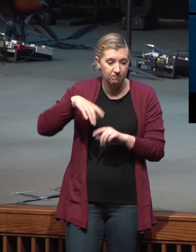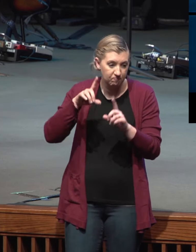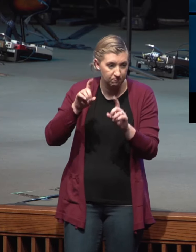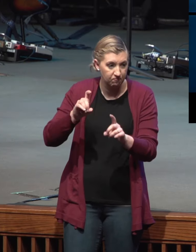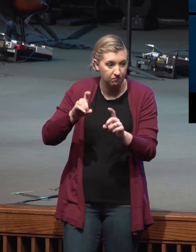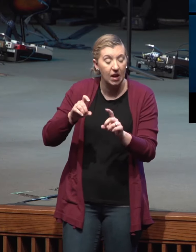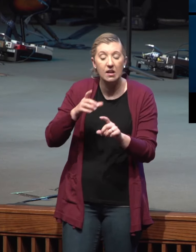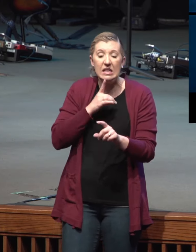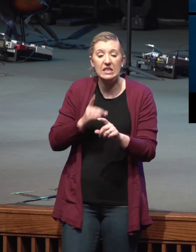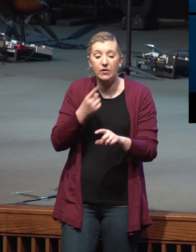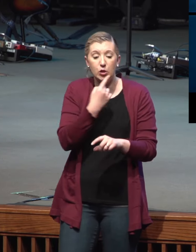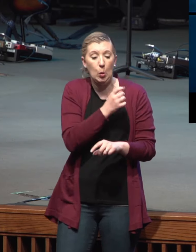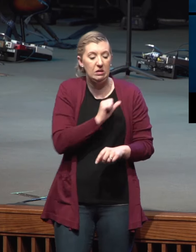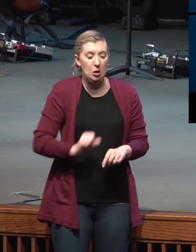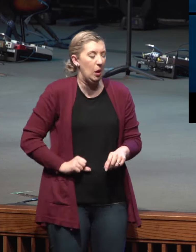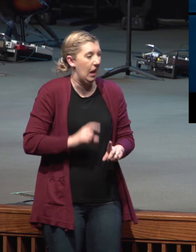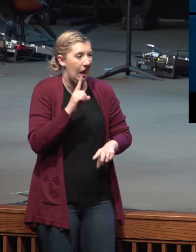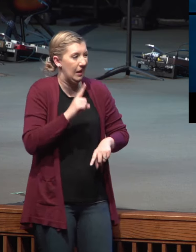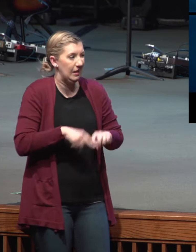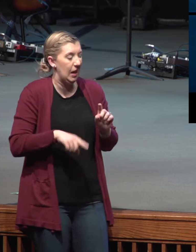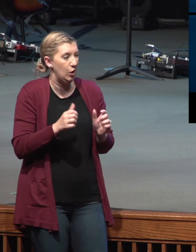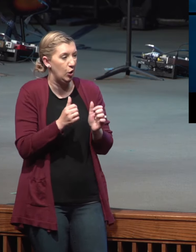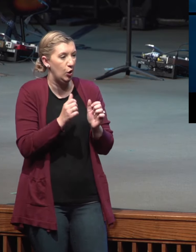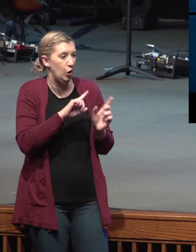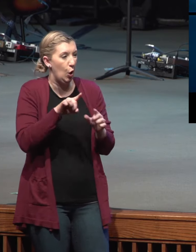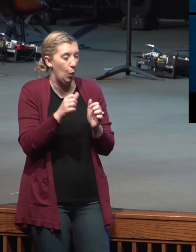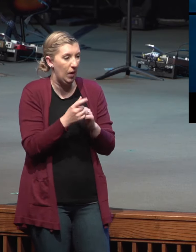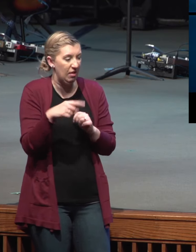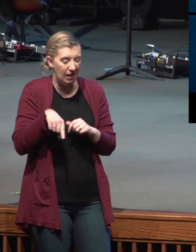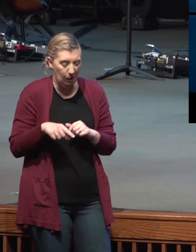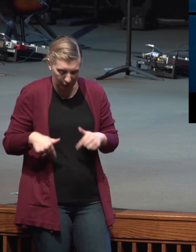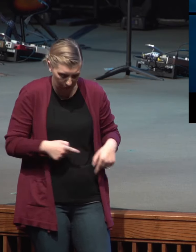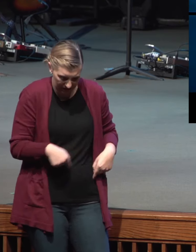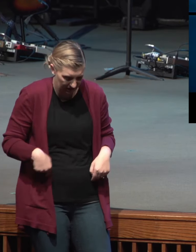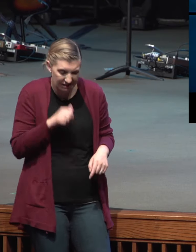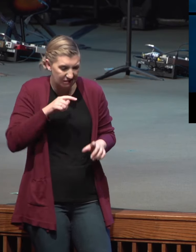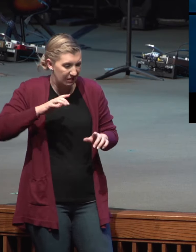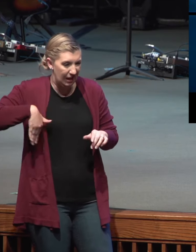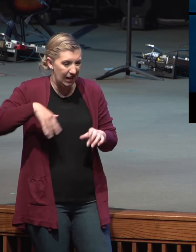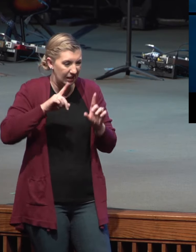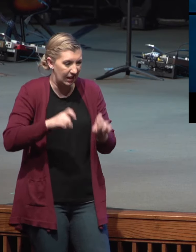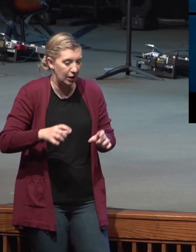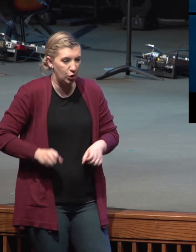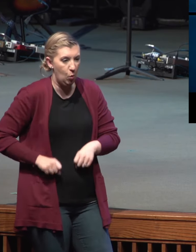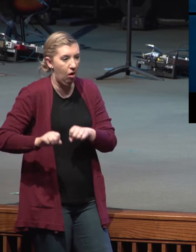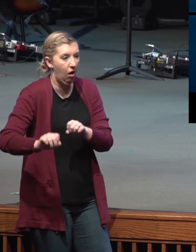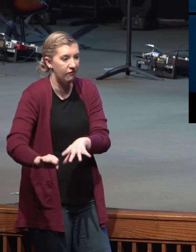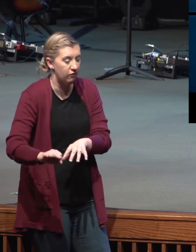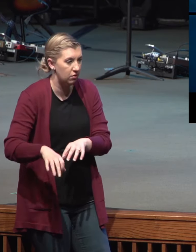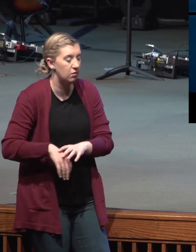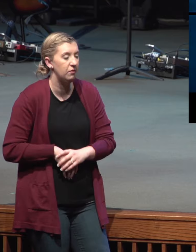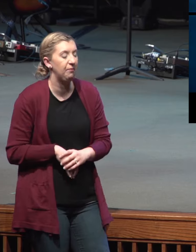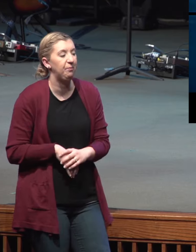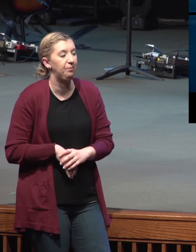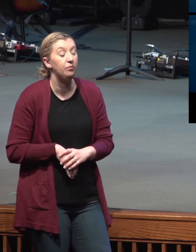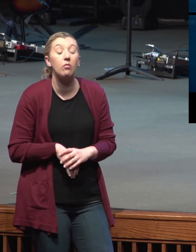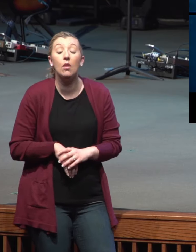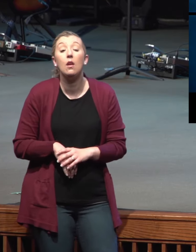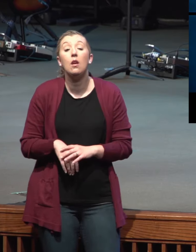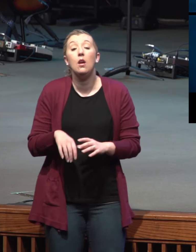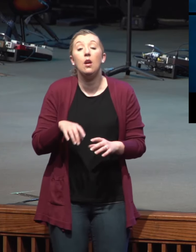Then David said to Saul, I cannot go with these, for I have not tested them. So David put them off. This